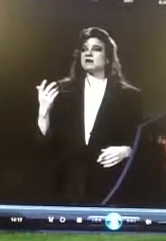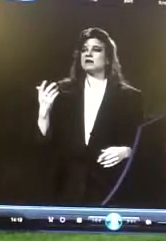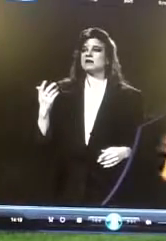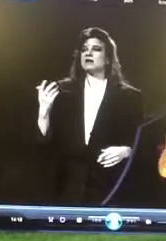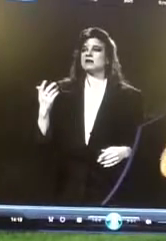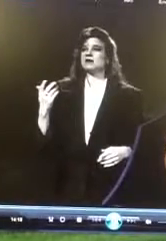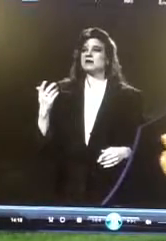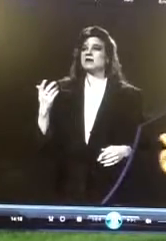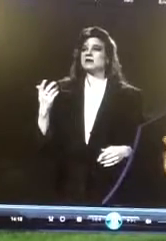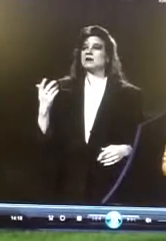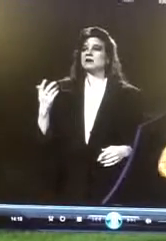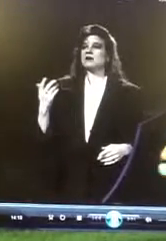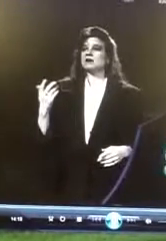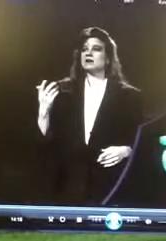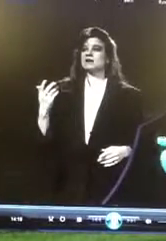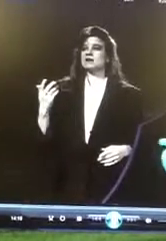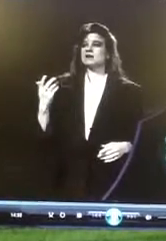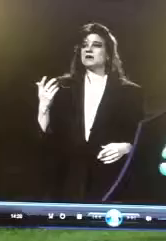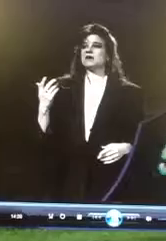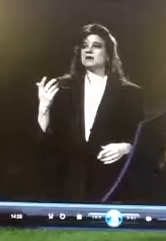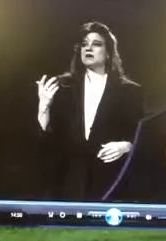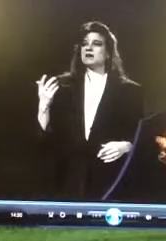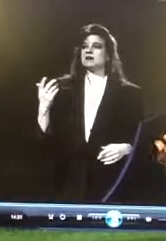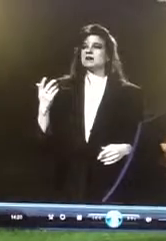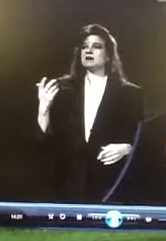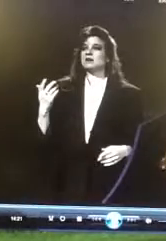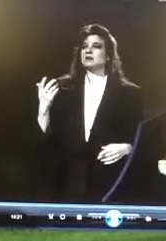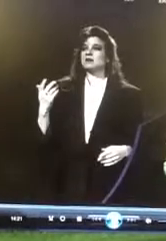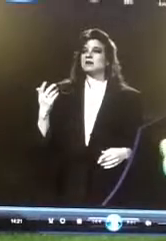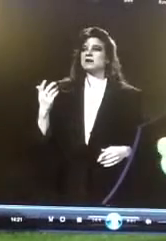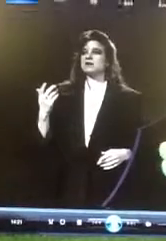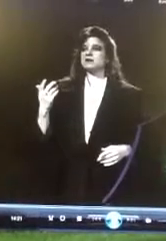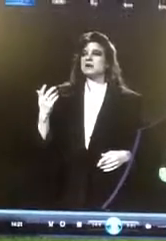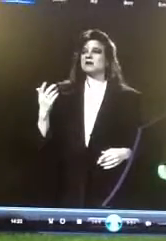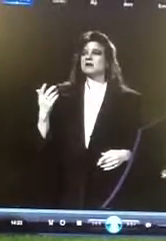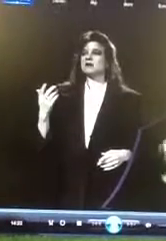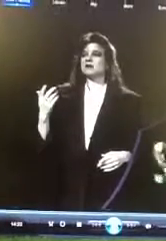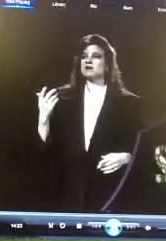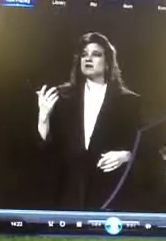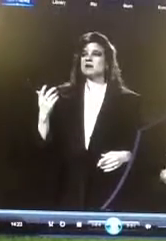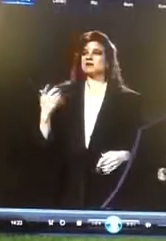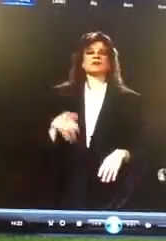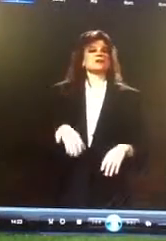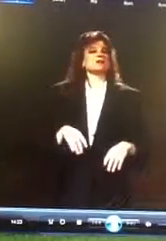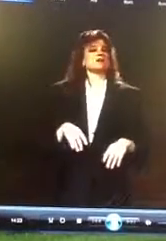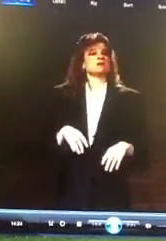having ramps that they can roll on. That's the example of reasonable accommodation.